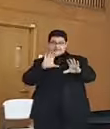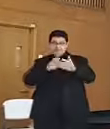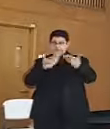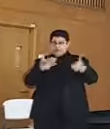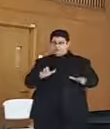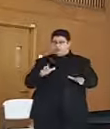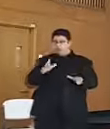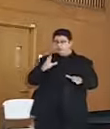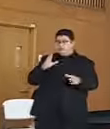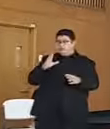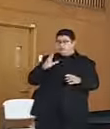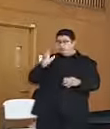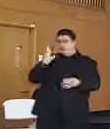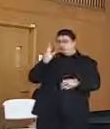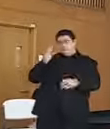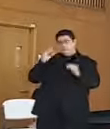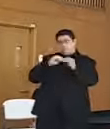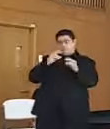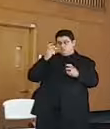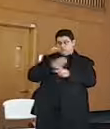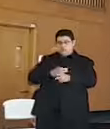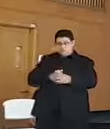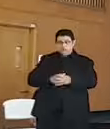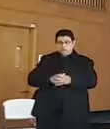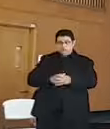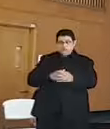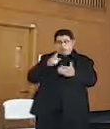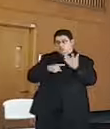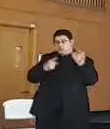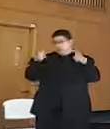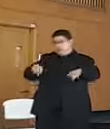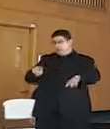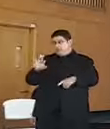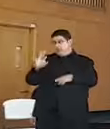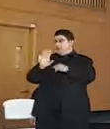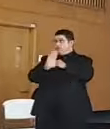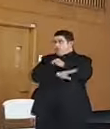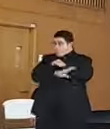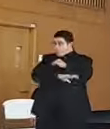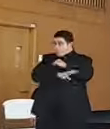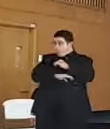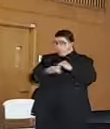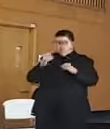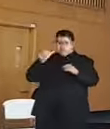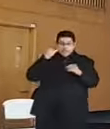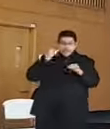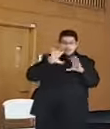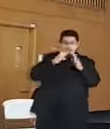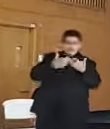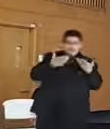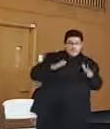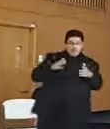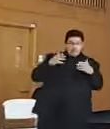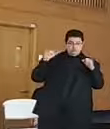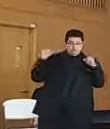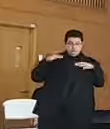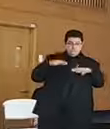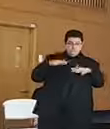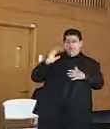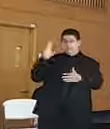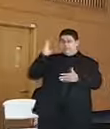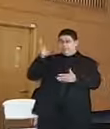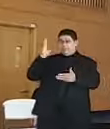more difficult. But what will happen in the fall, if there are in-school classes, will be at a greater